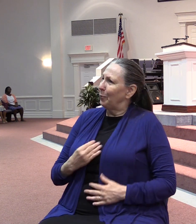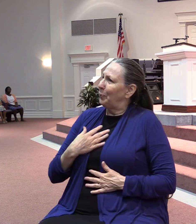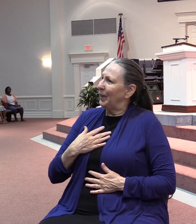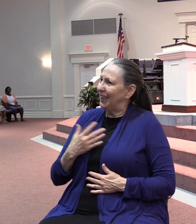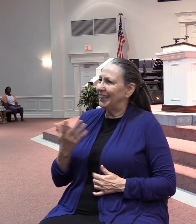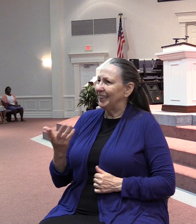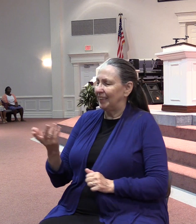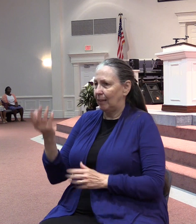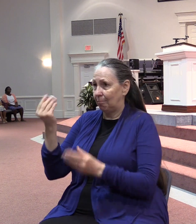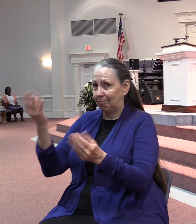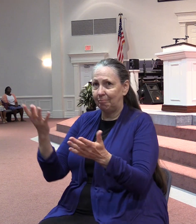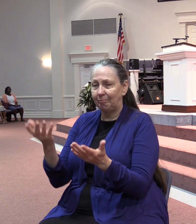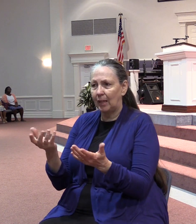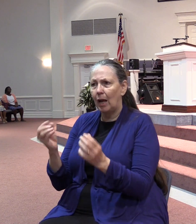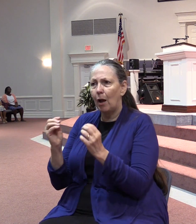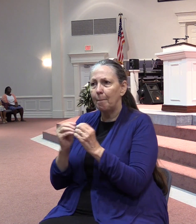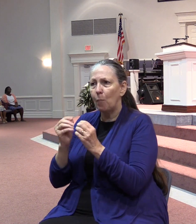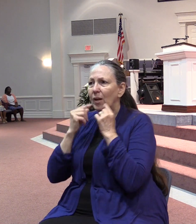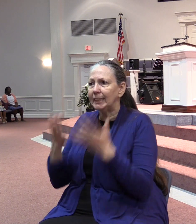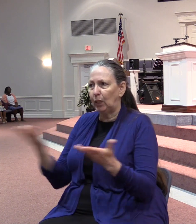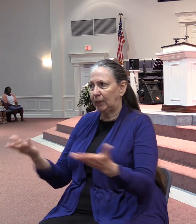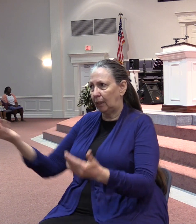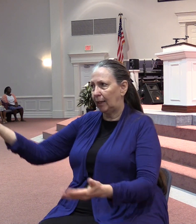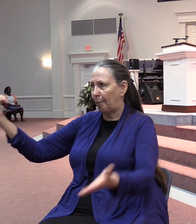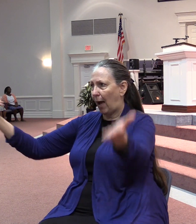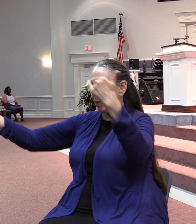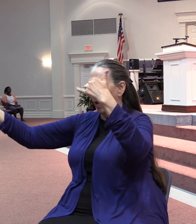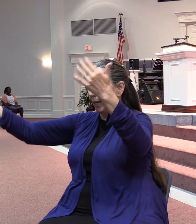right. Let me just throw this out there. We got to get more sinners in the church.